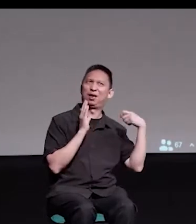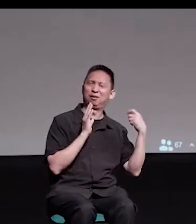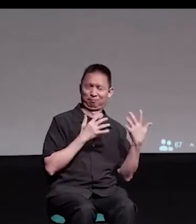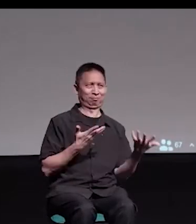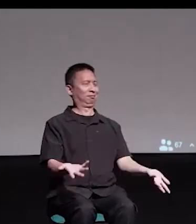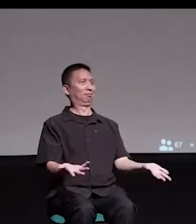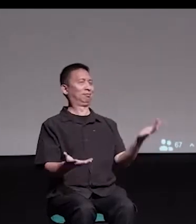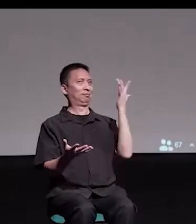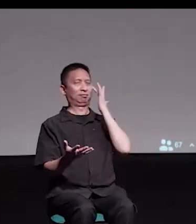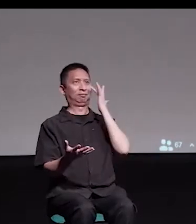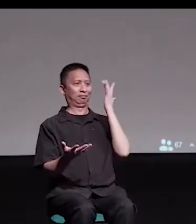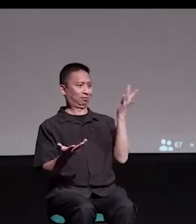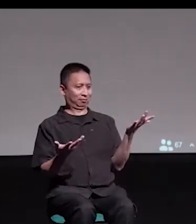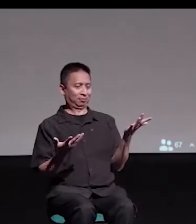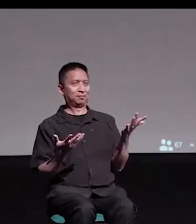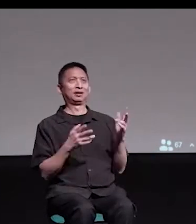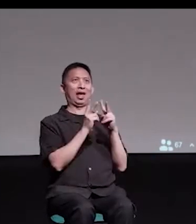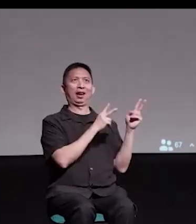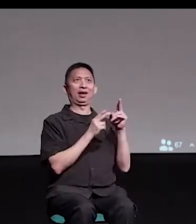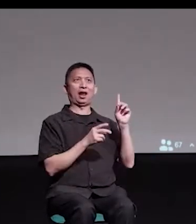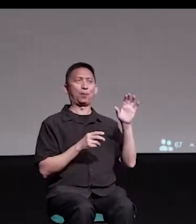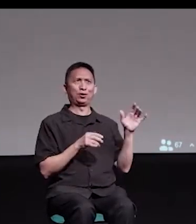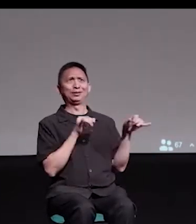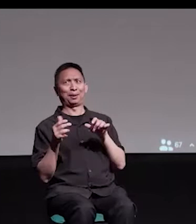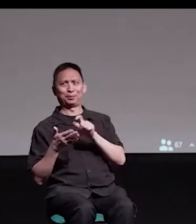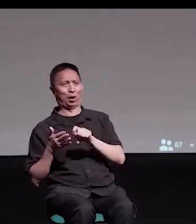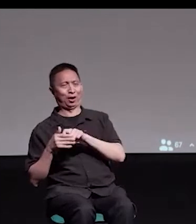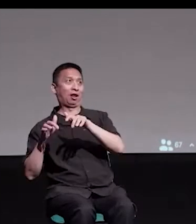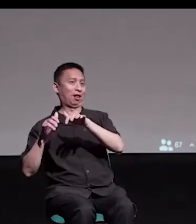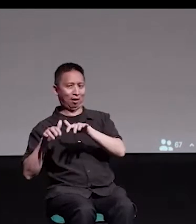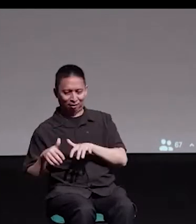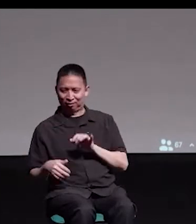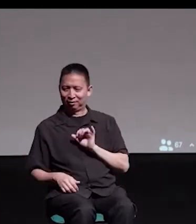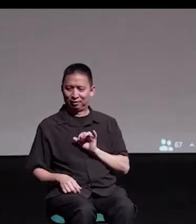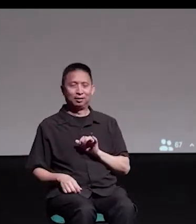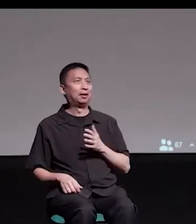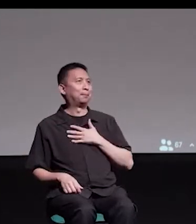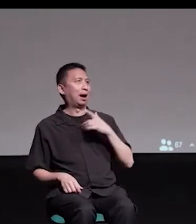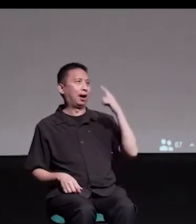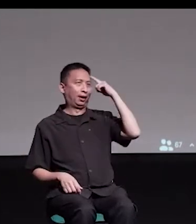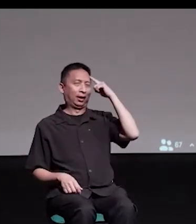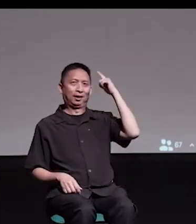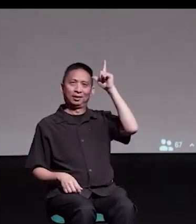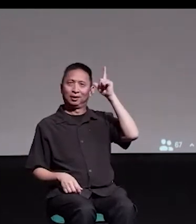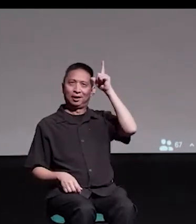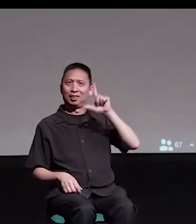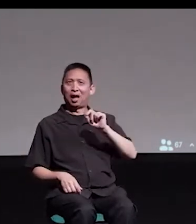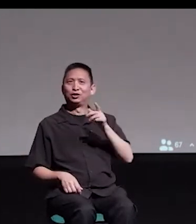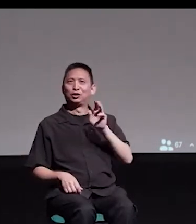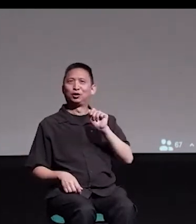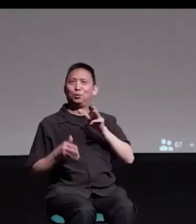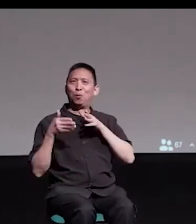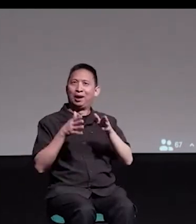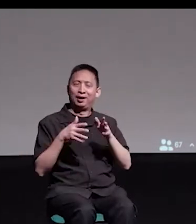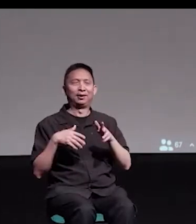years, editing documentaries. And it's just the logical way that you're thinking about structure and